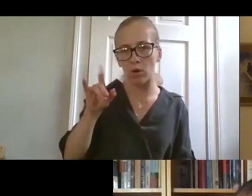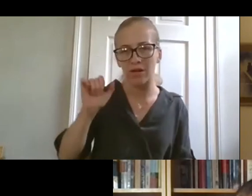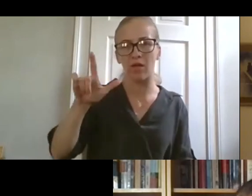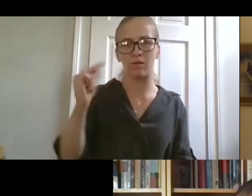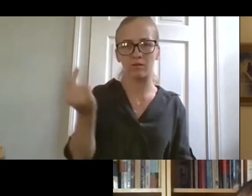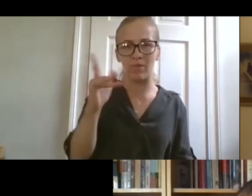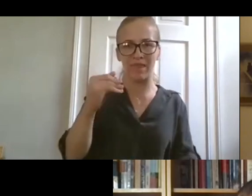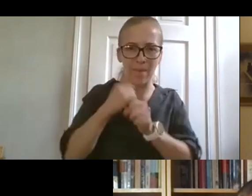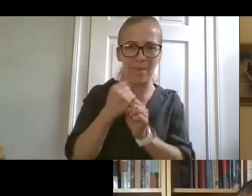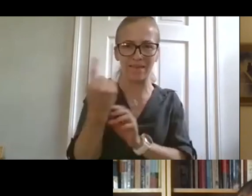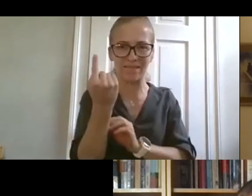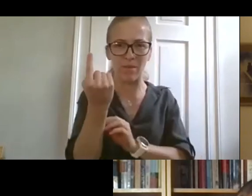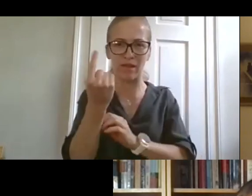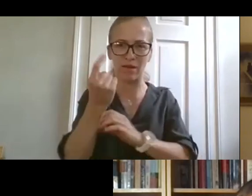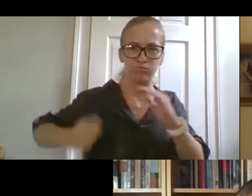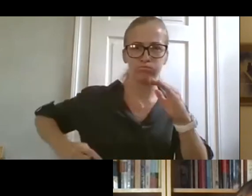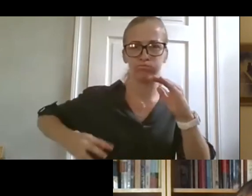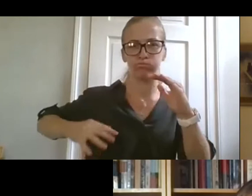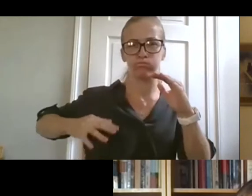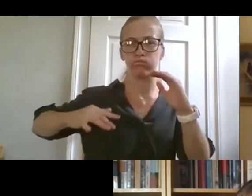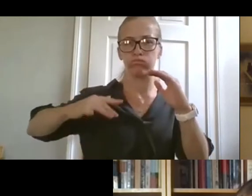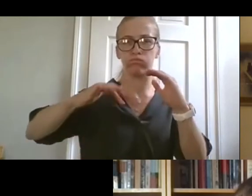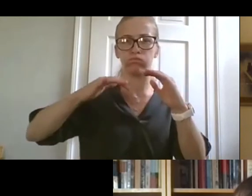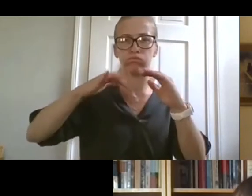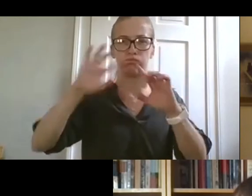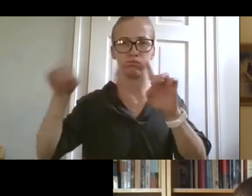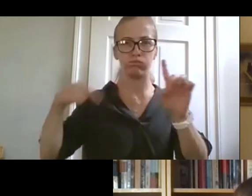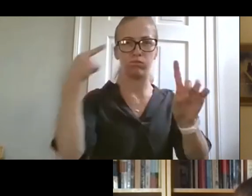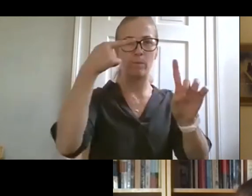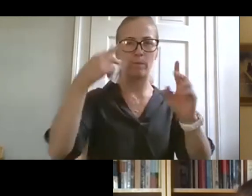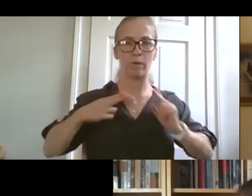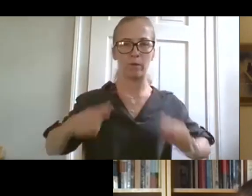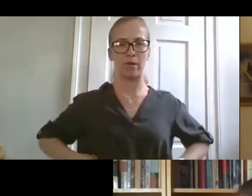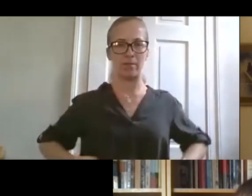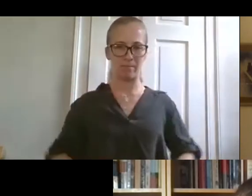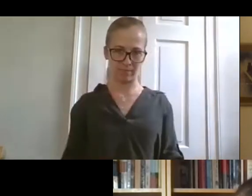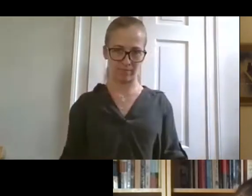made some things reach the point of aspiring to be human.